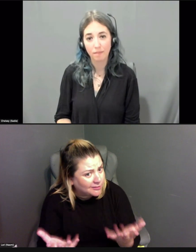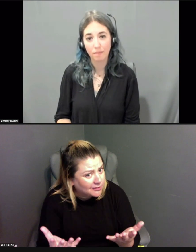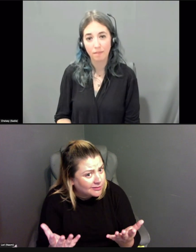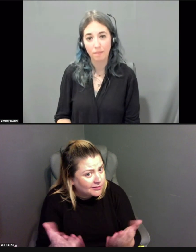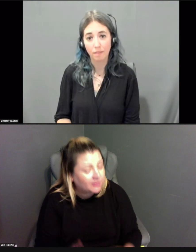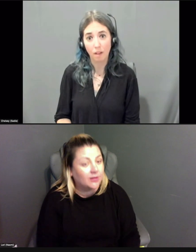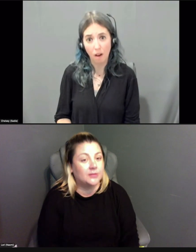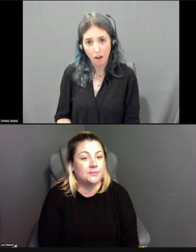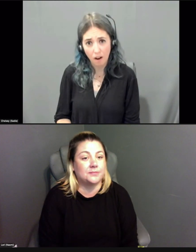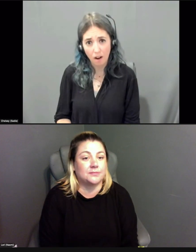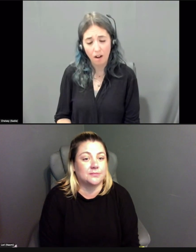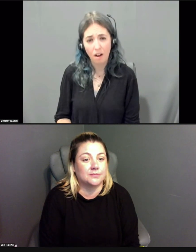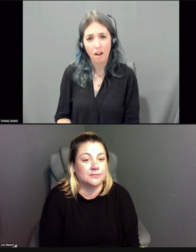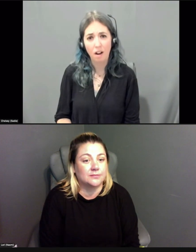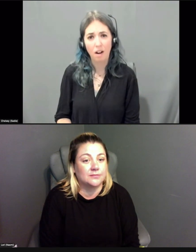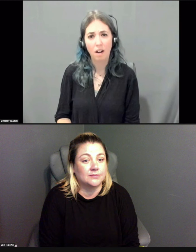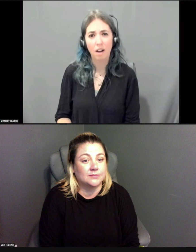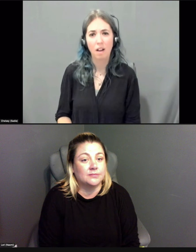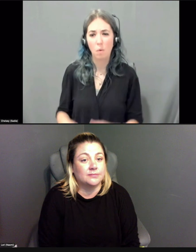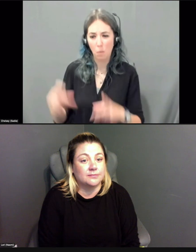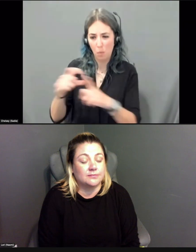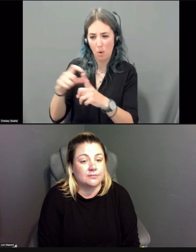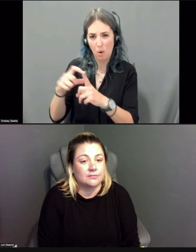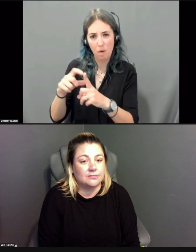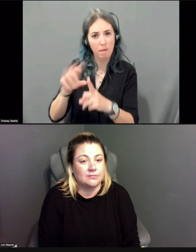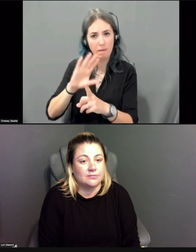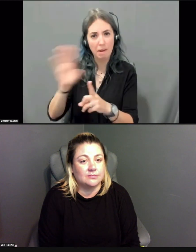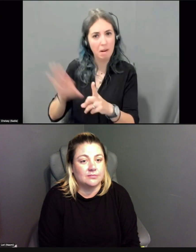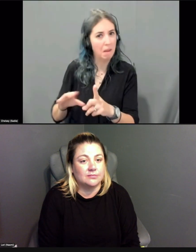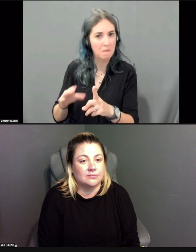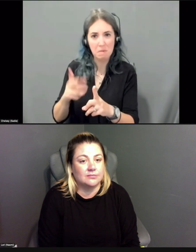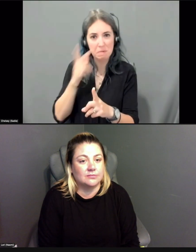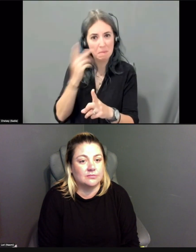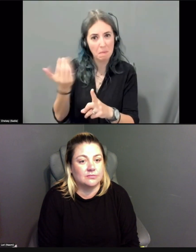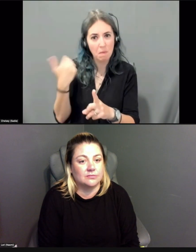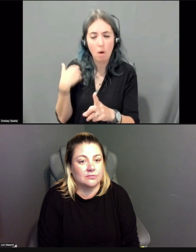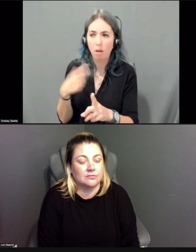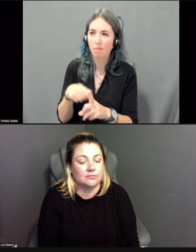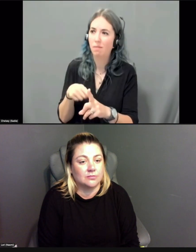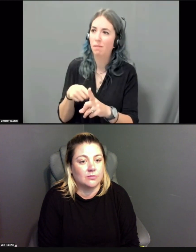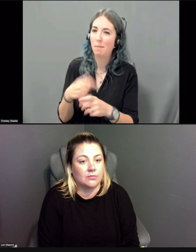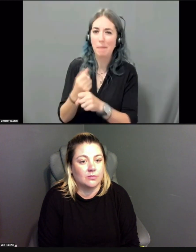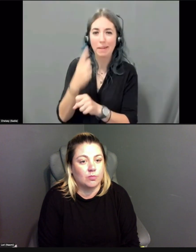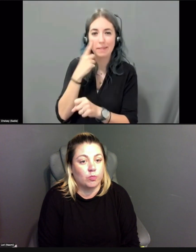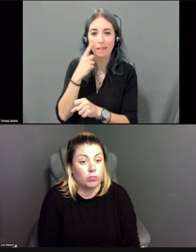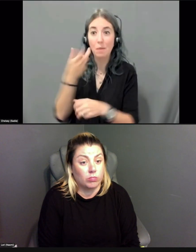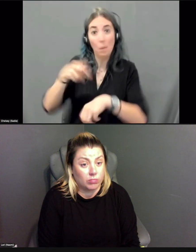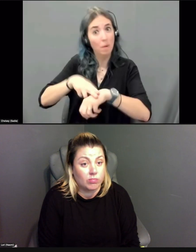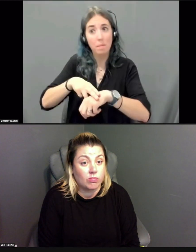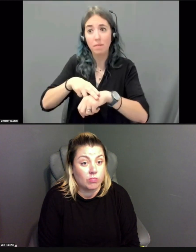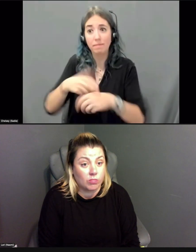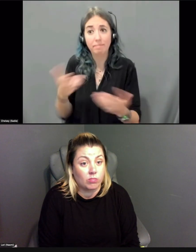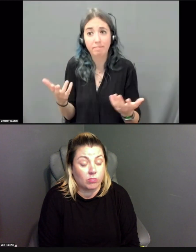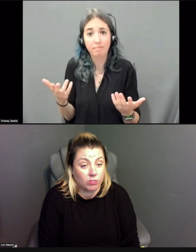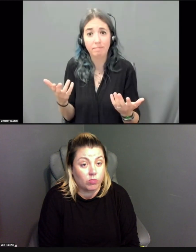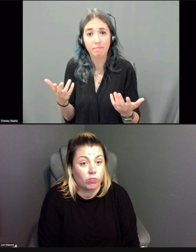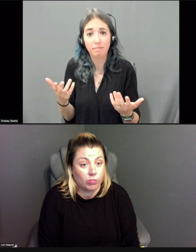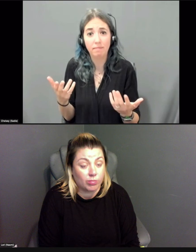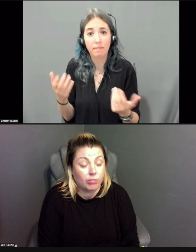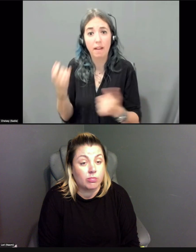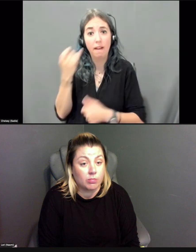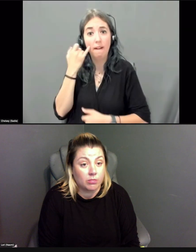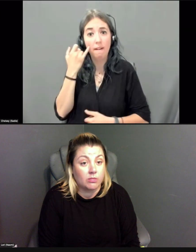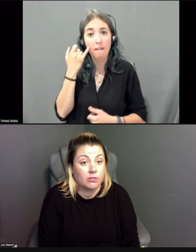term, but it makes sense to me. Like it is a normal. It's just normal. Yeah, it's weird to not talk